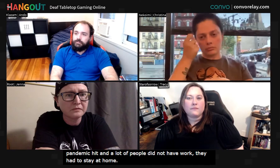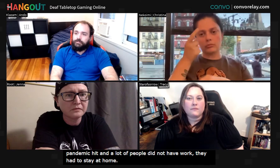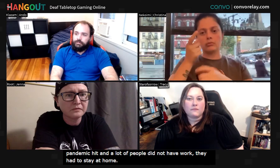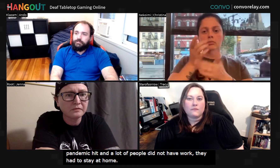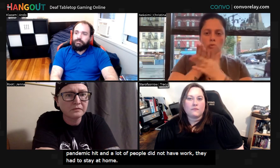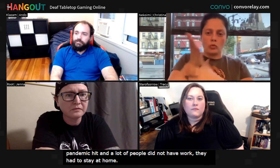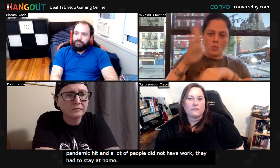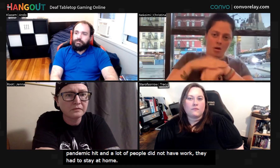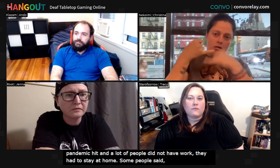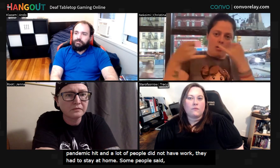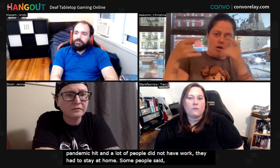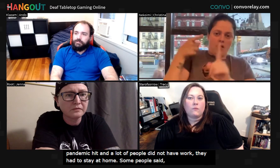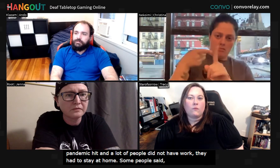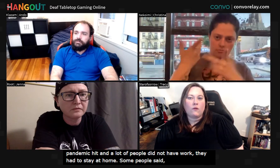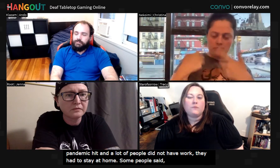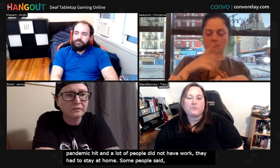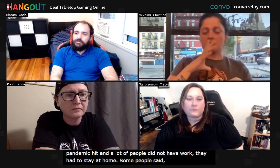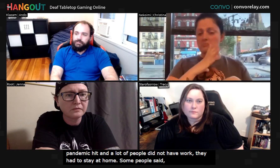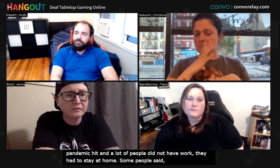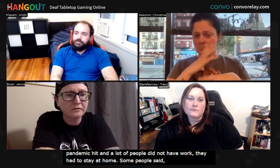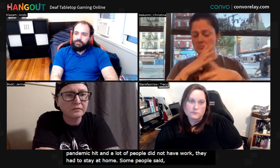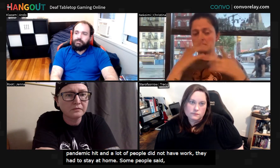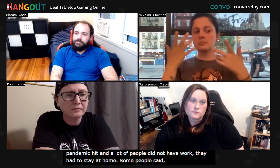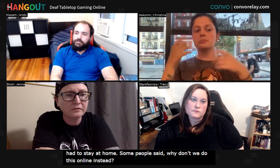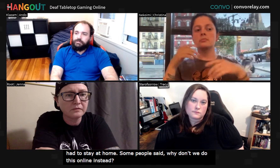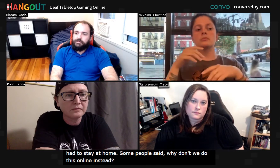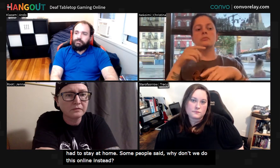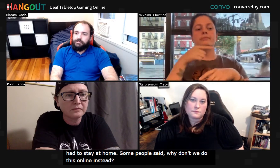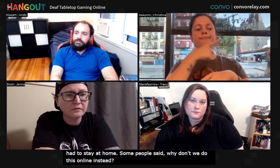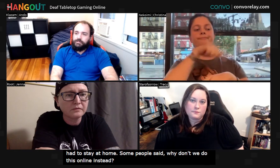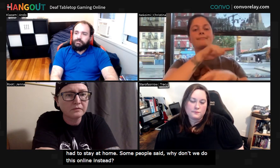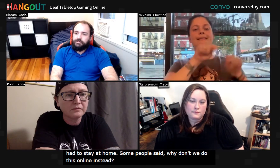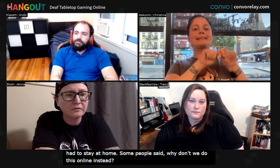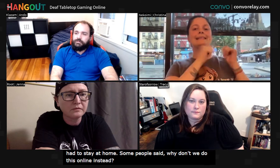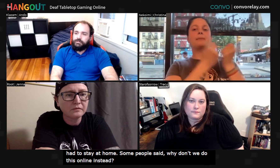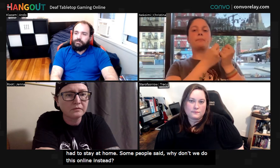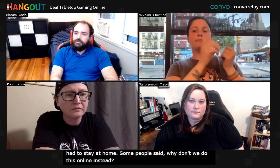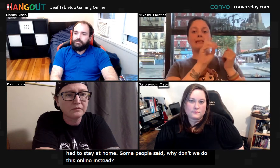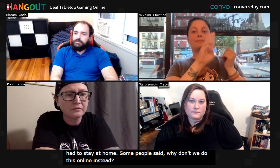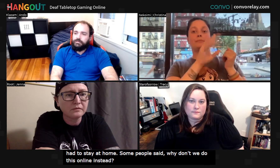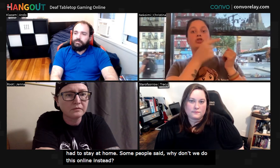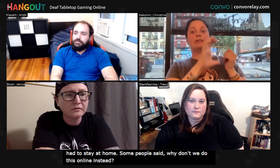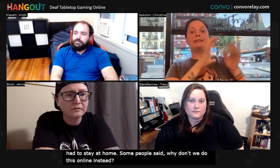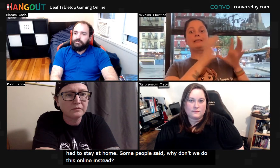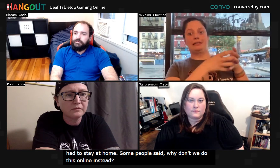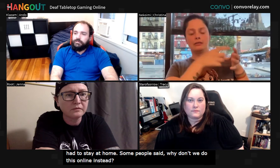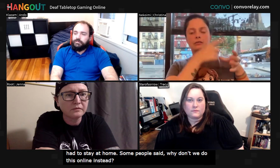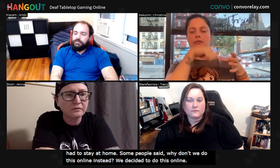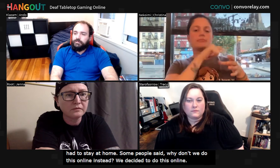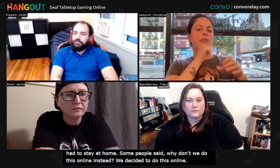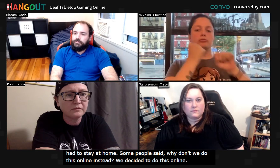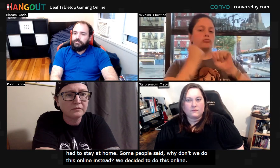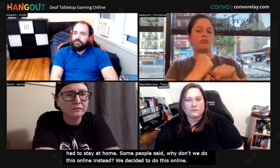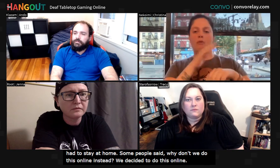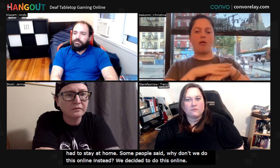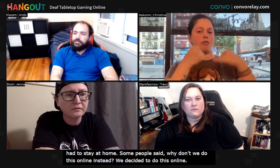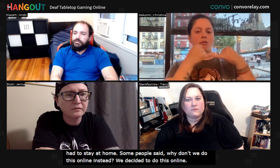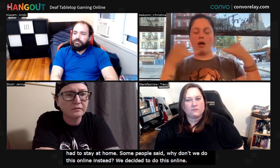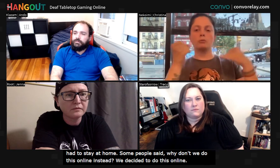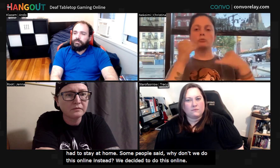we decided to do this online. We shifted gears. The DBGC team